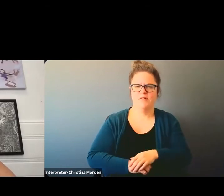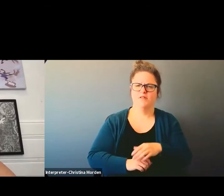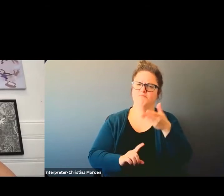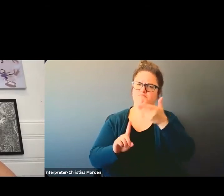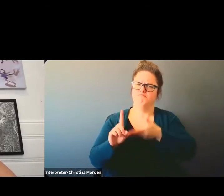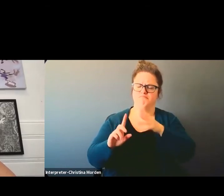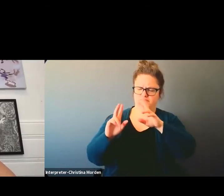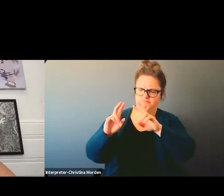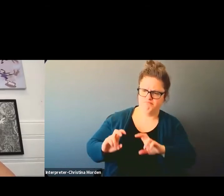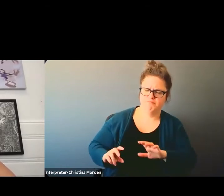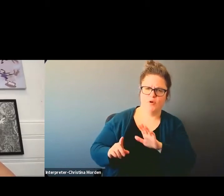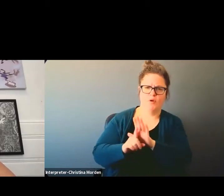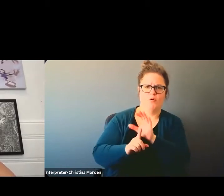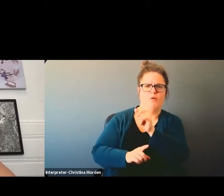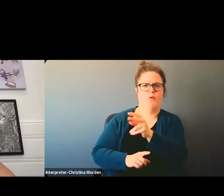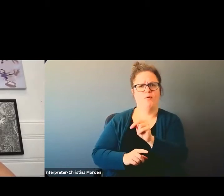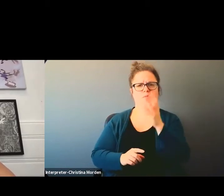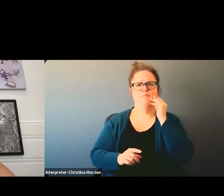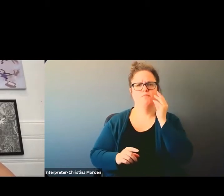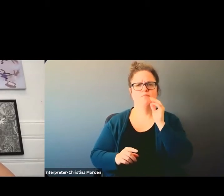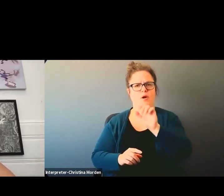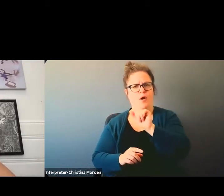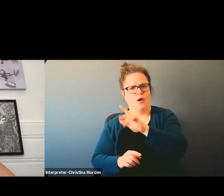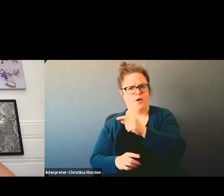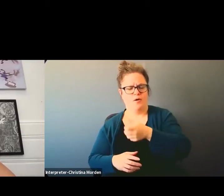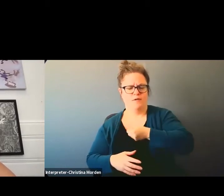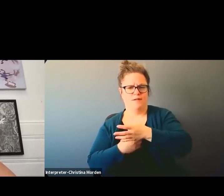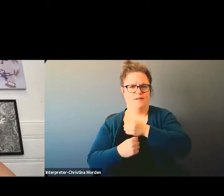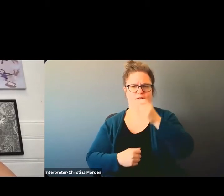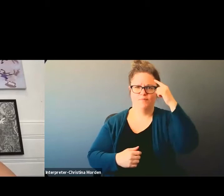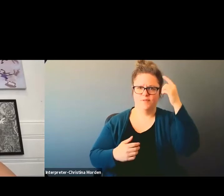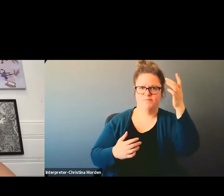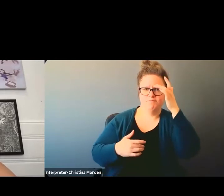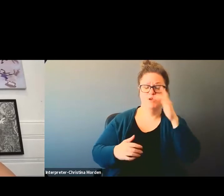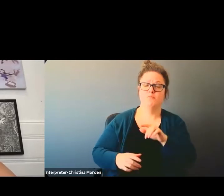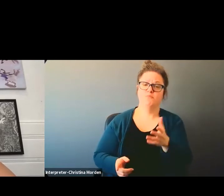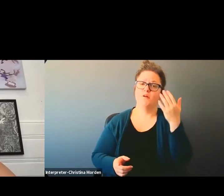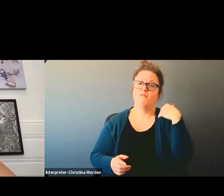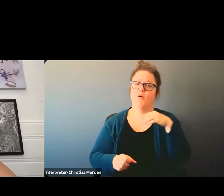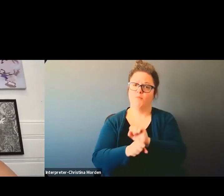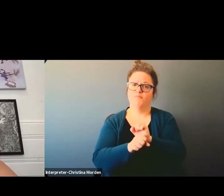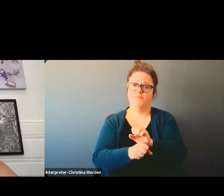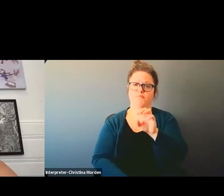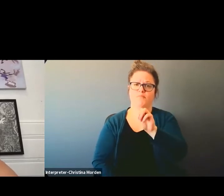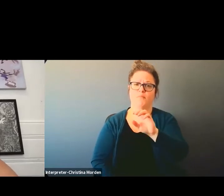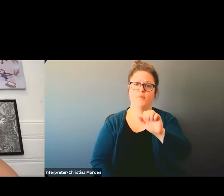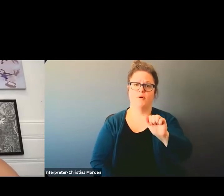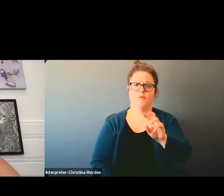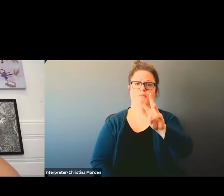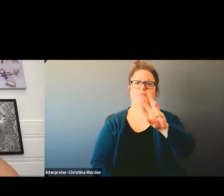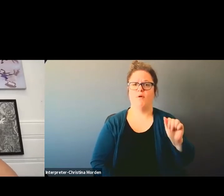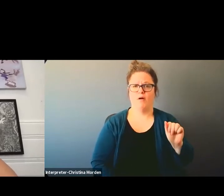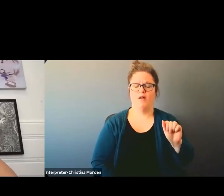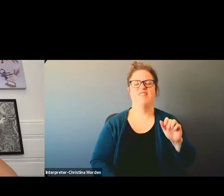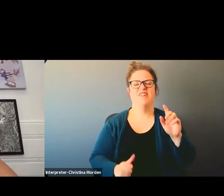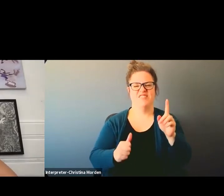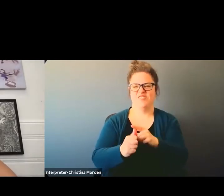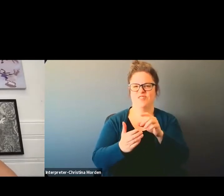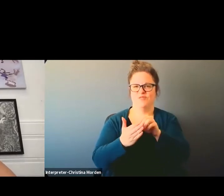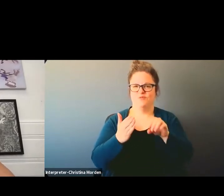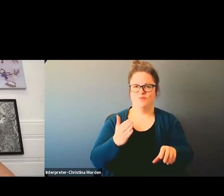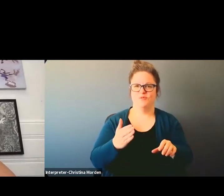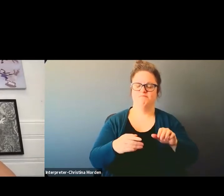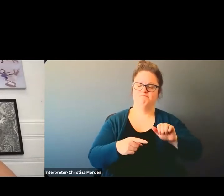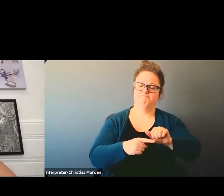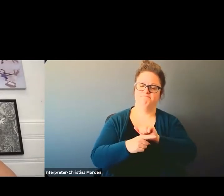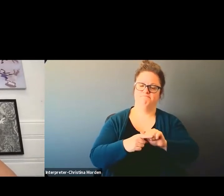experiences with art and mental illness. Shaw previously worked at Mentoring Artists for Women's Art as their first student intern during her